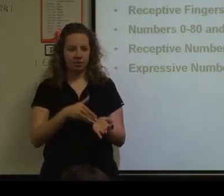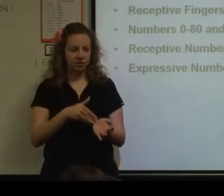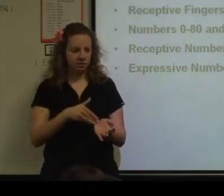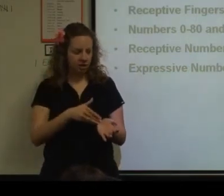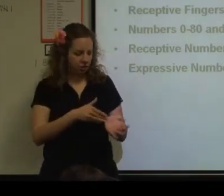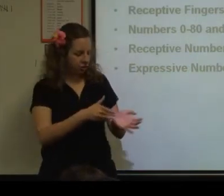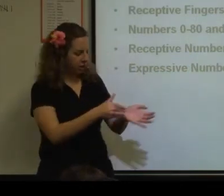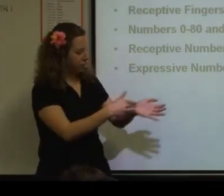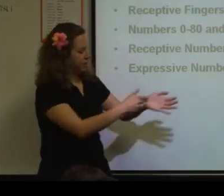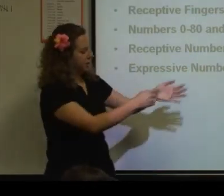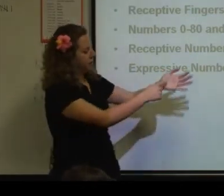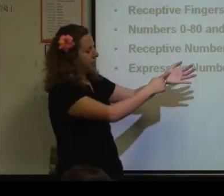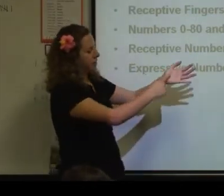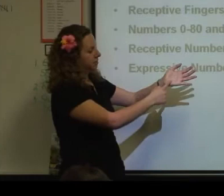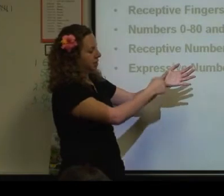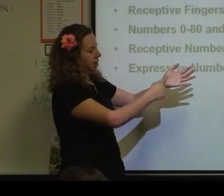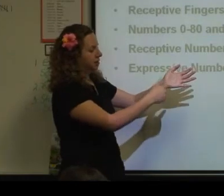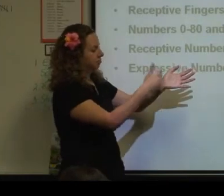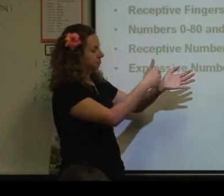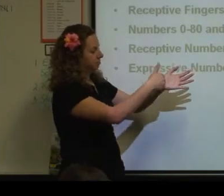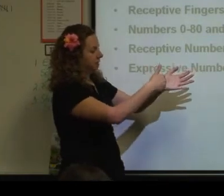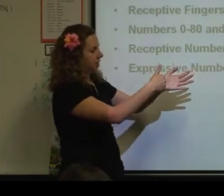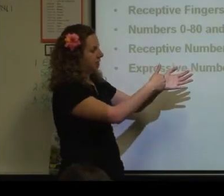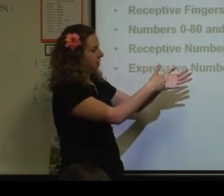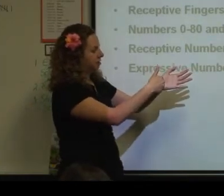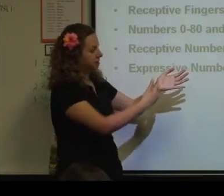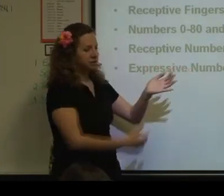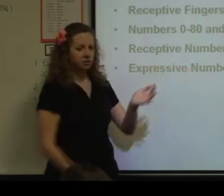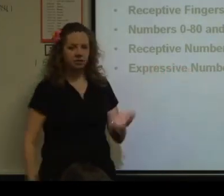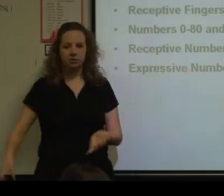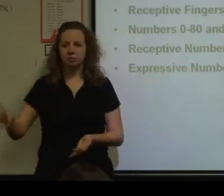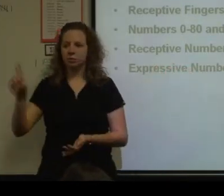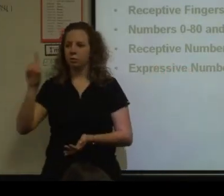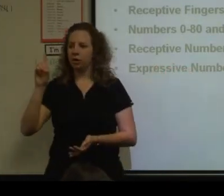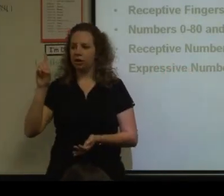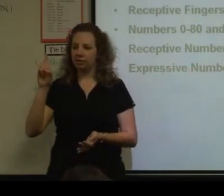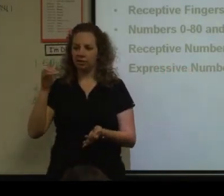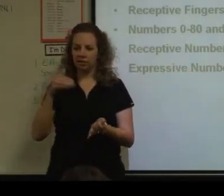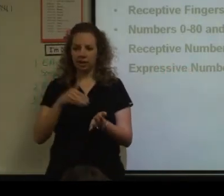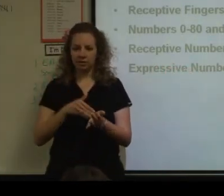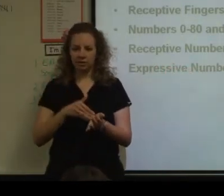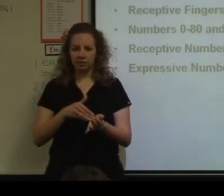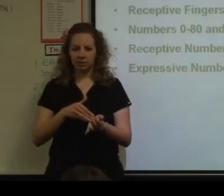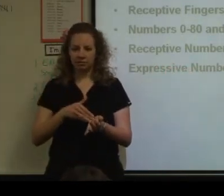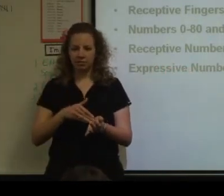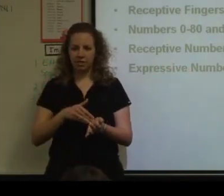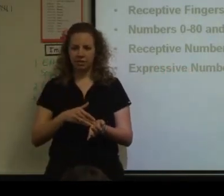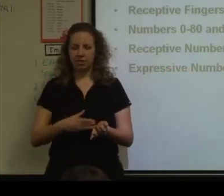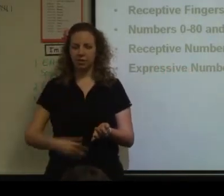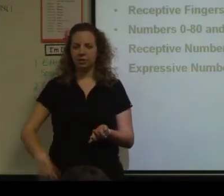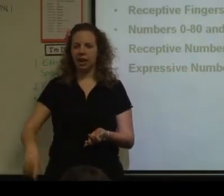1,000. I just do it like right here at the base of my hand, like that, 1,000. So 1,000. And you also